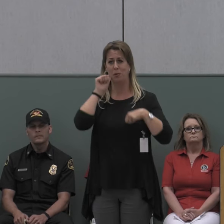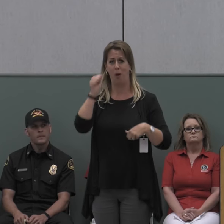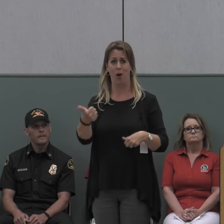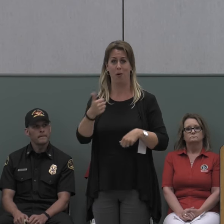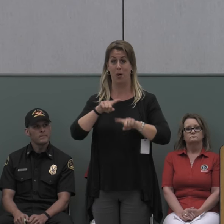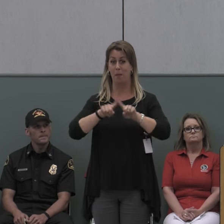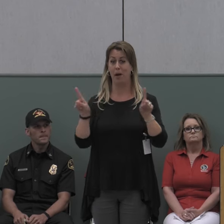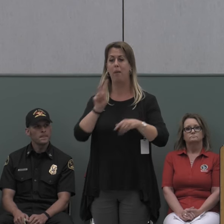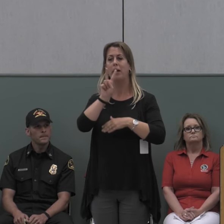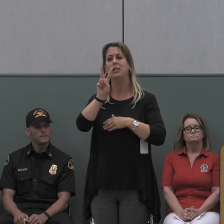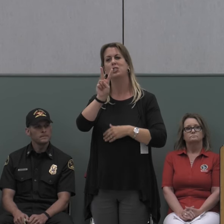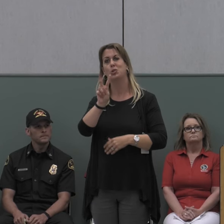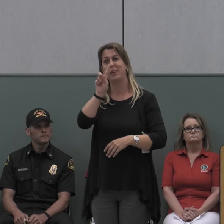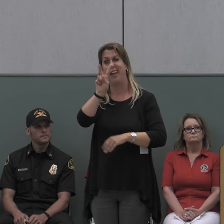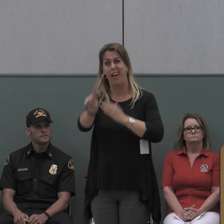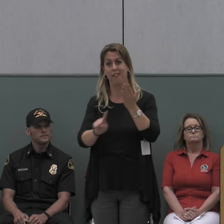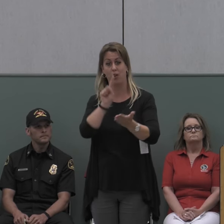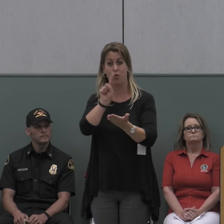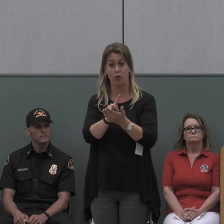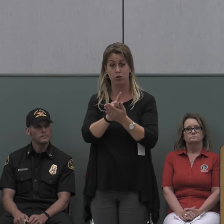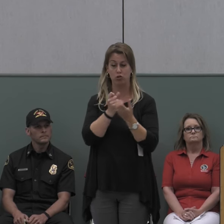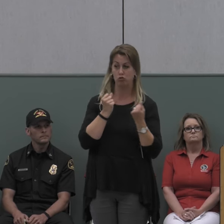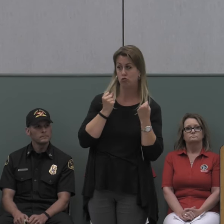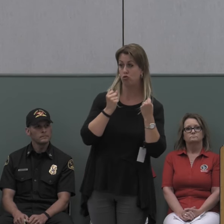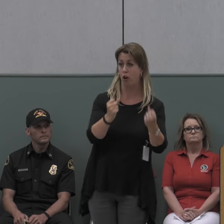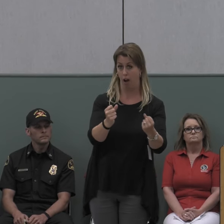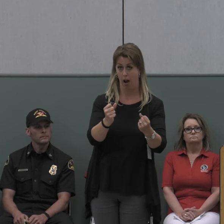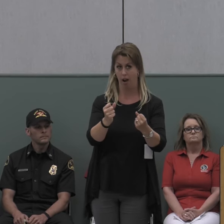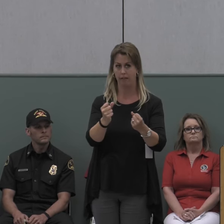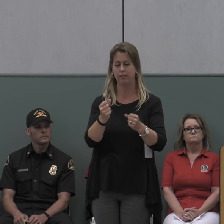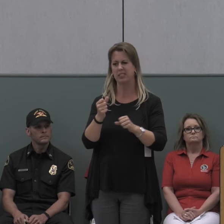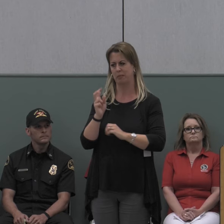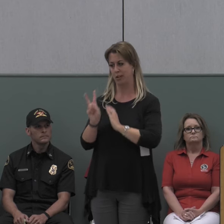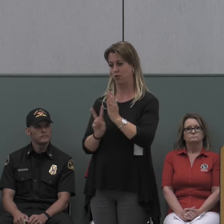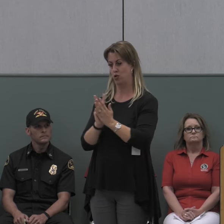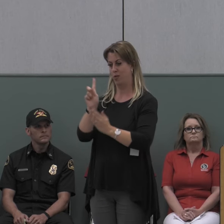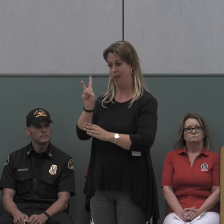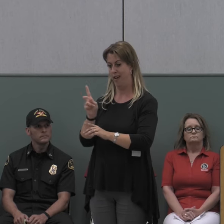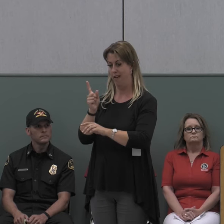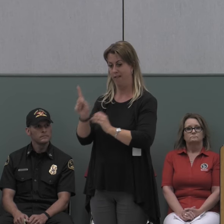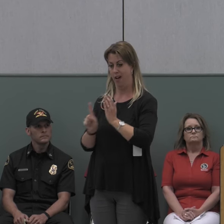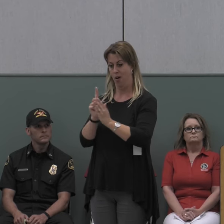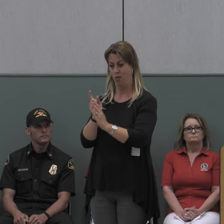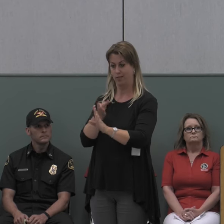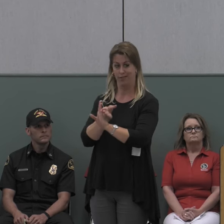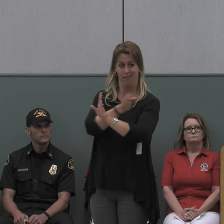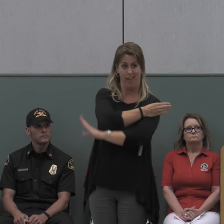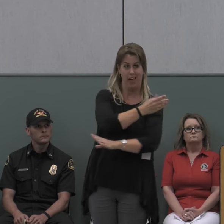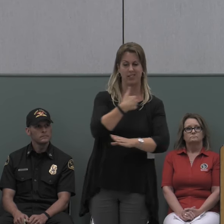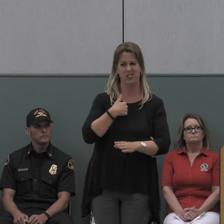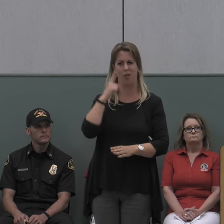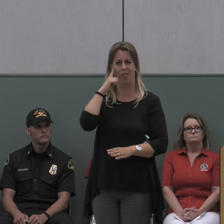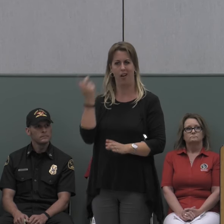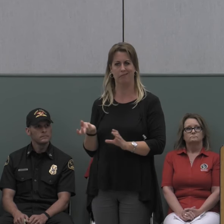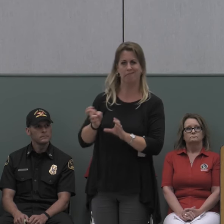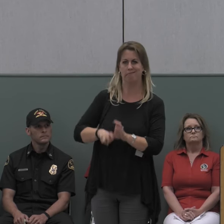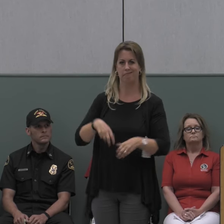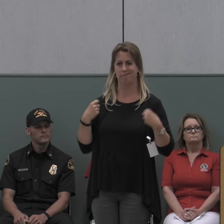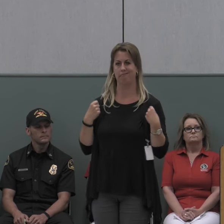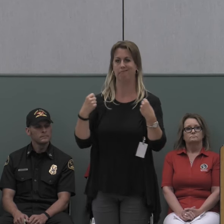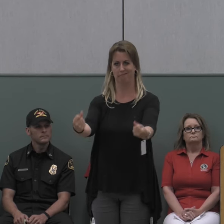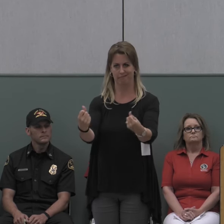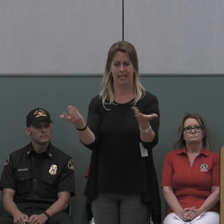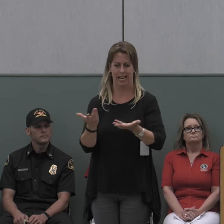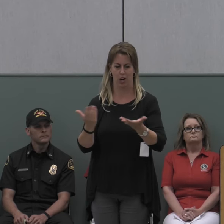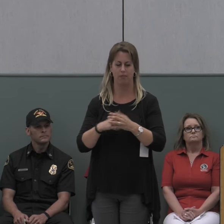about a 2.5 hour drive. I found out about the meeting about 2.5 hours in advance. I figured the priority should be to get in the car and start moving, so thank you. First, I